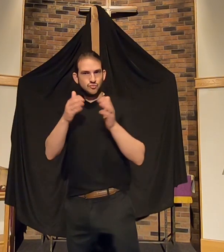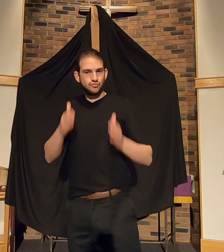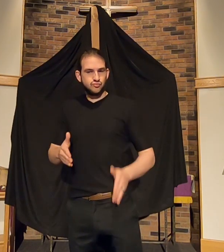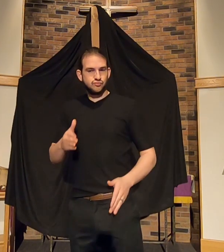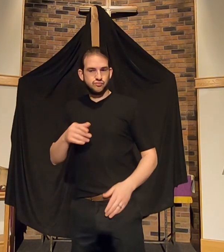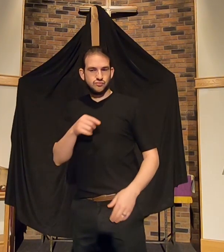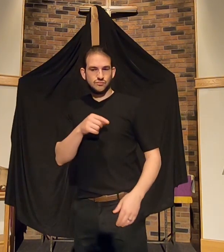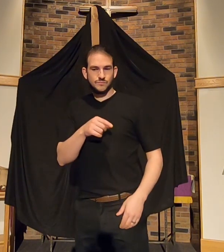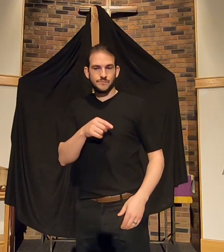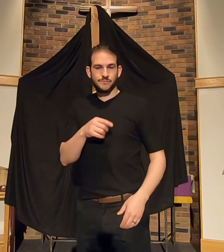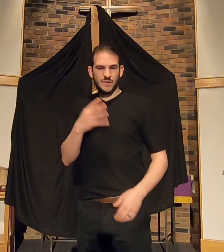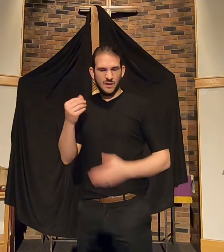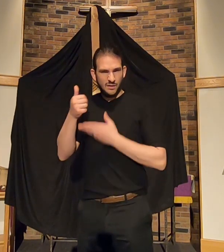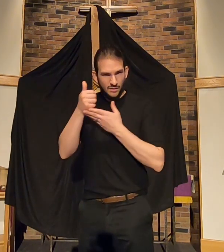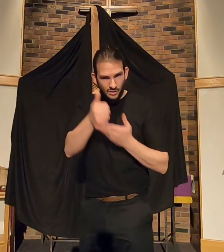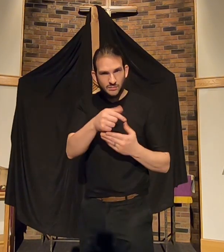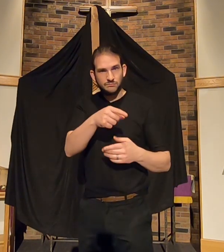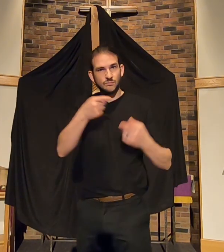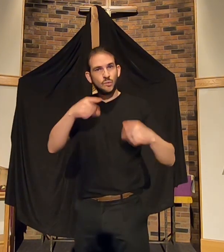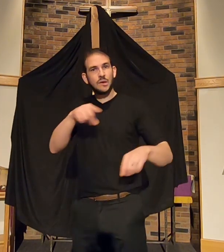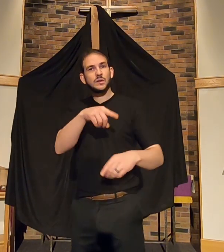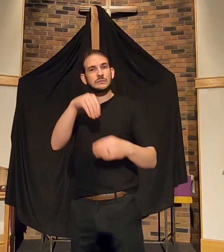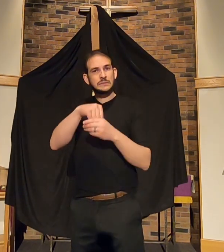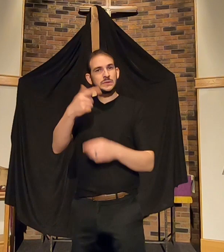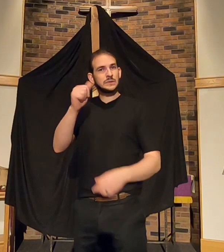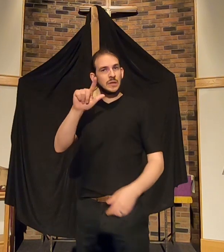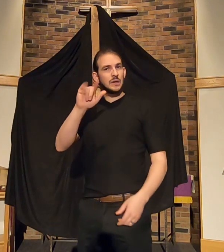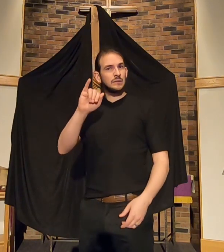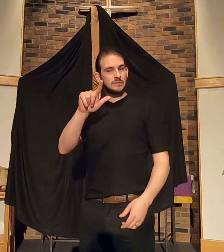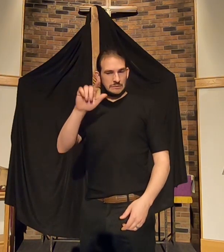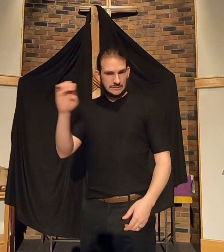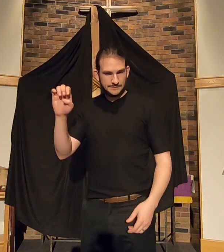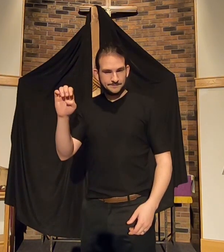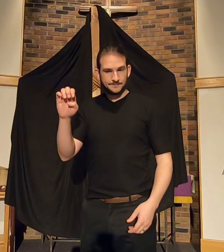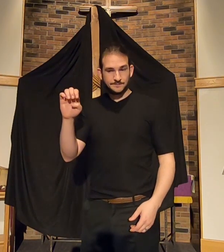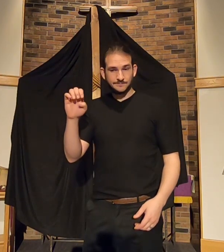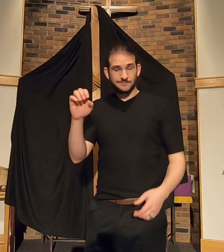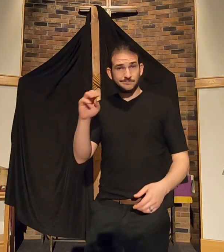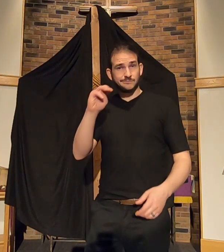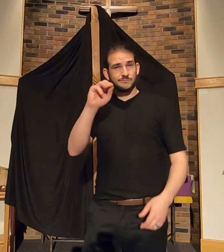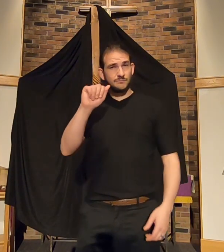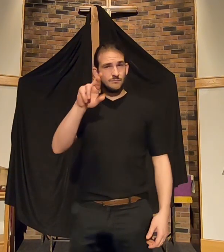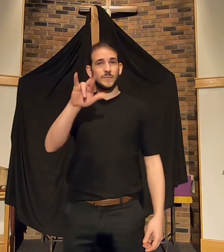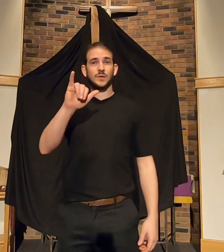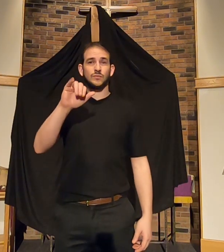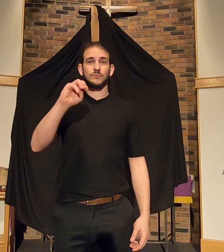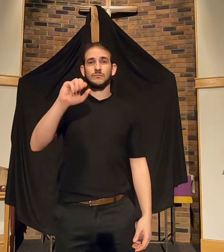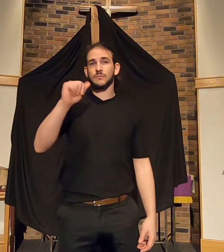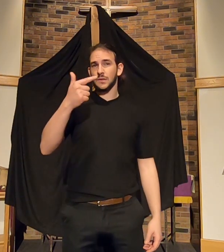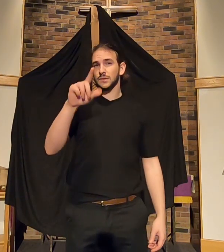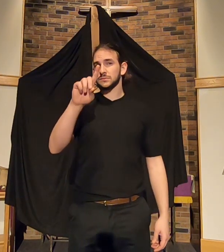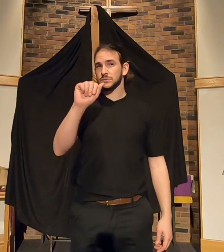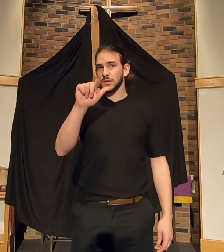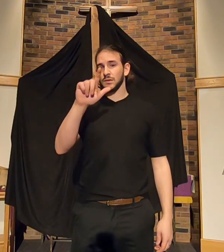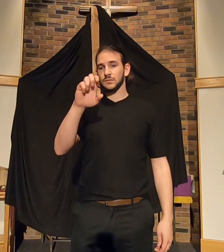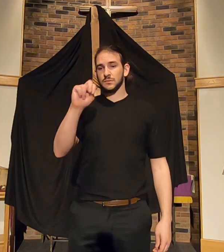they had been his followers and helped him while he was in Galilee.